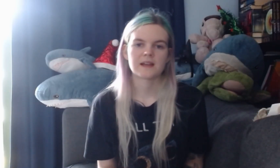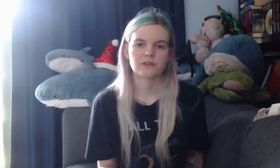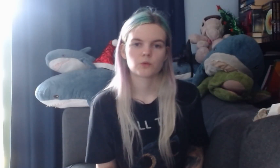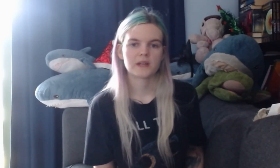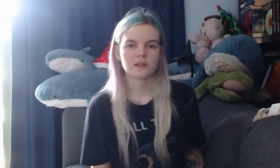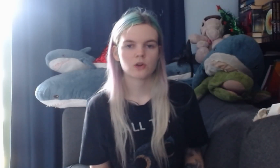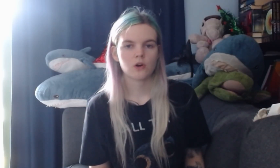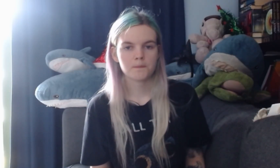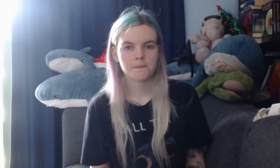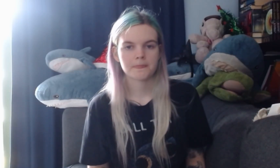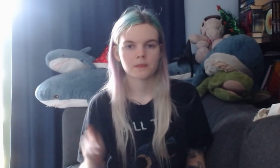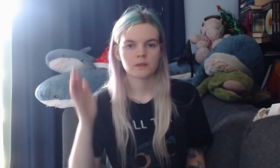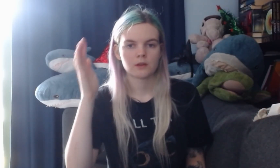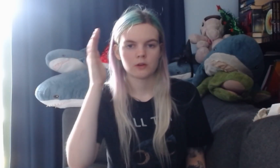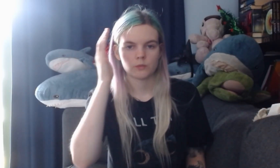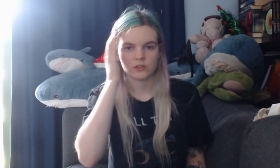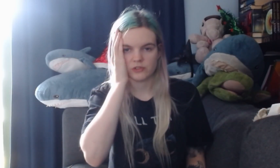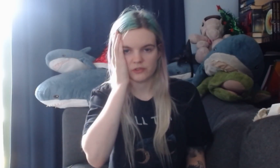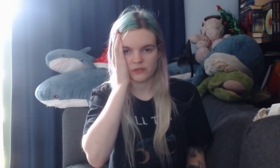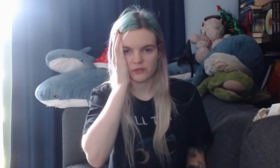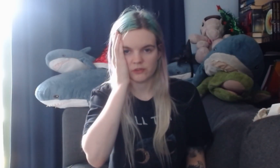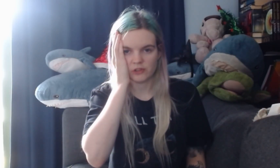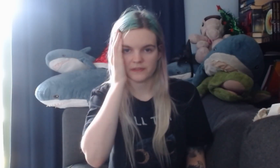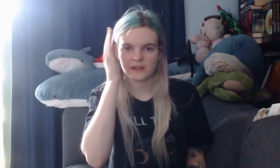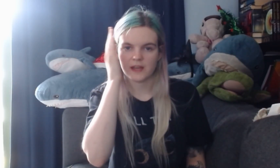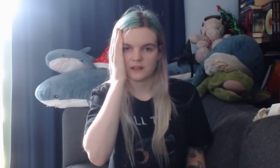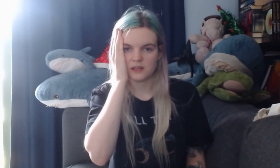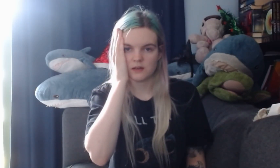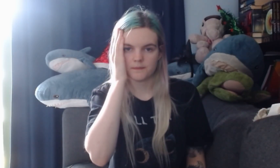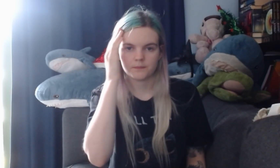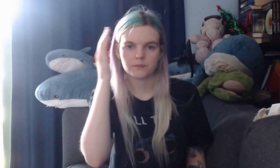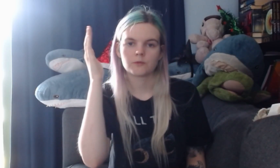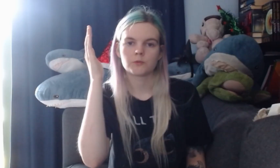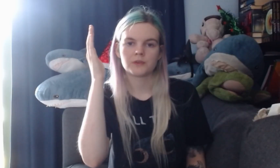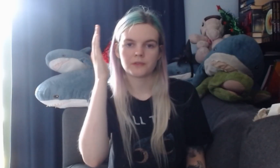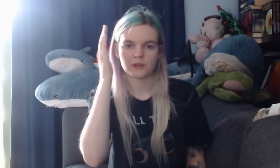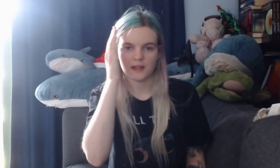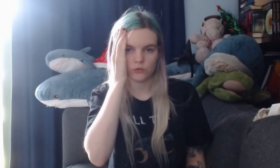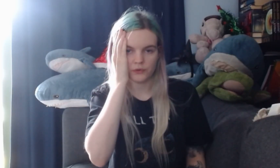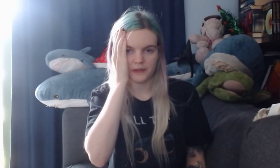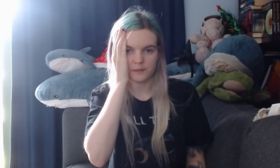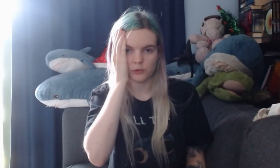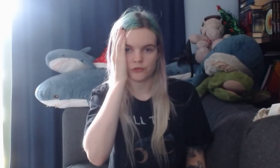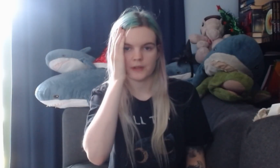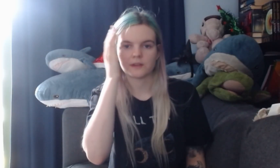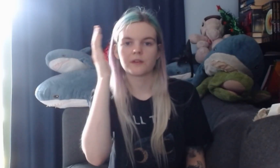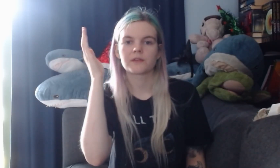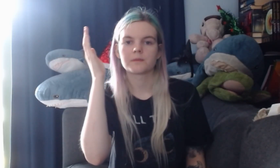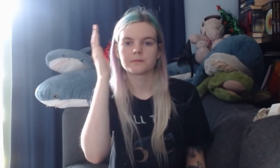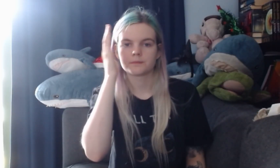Next we get home, which is just the hand here. You can do a slight motion like this.